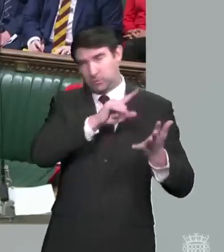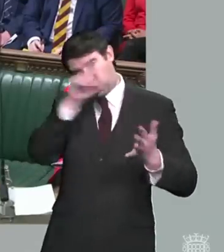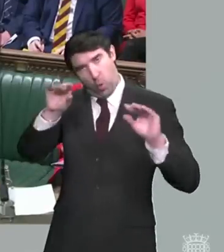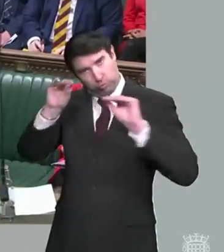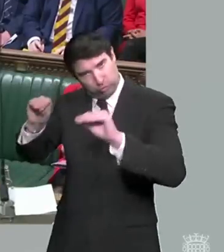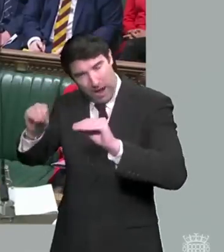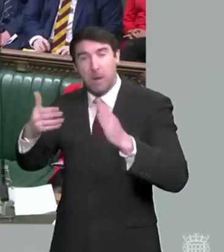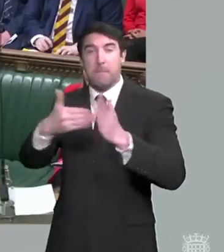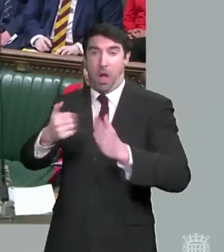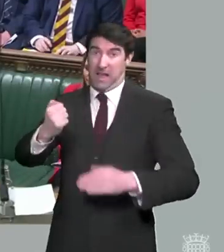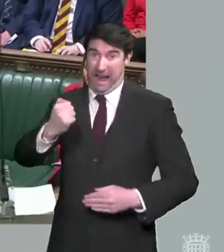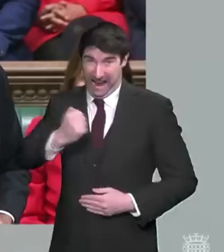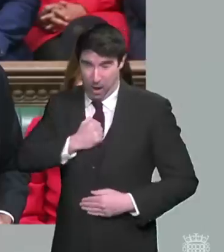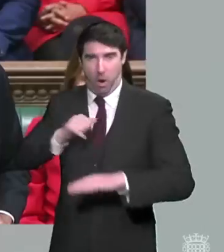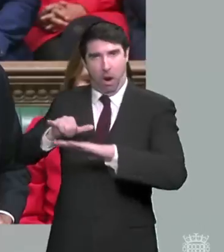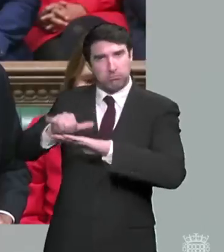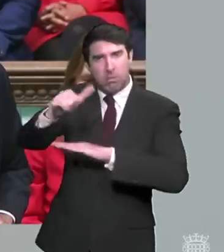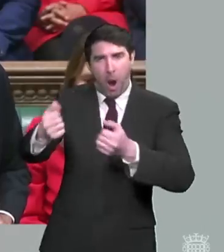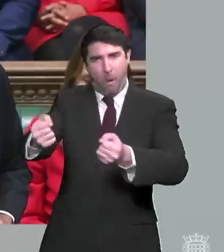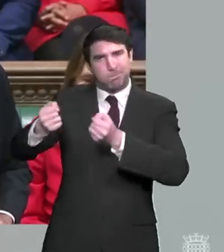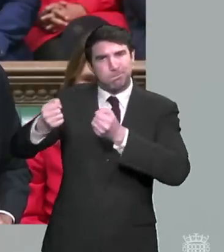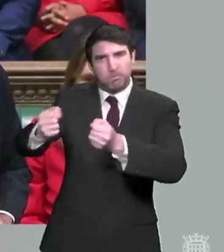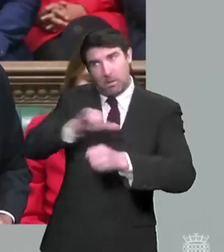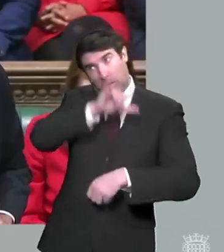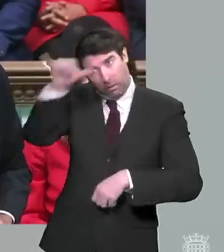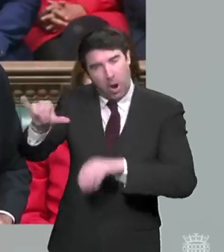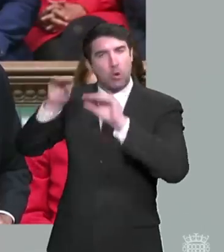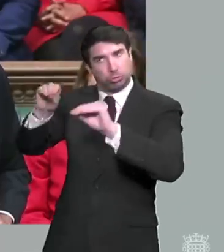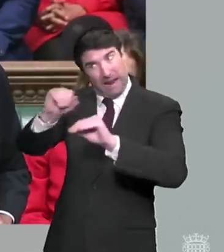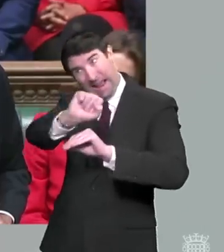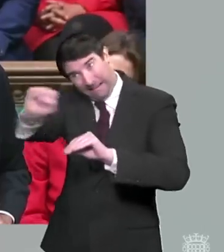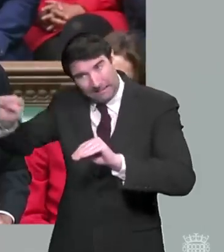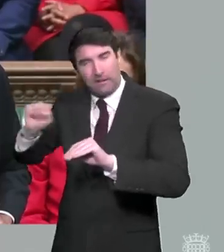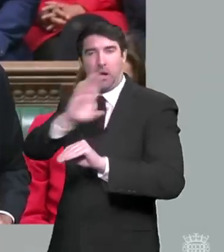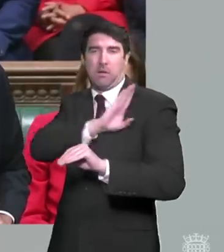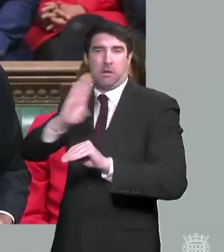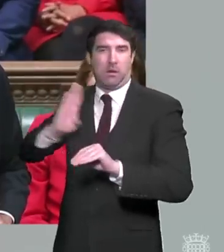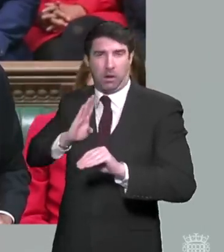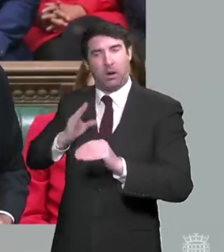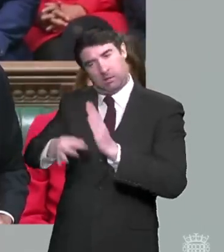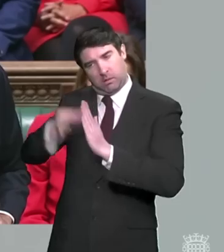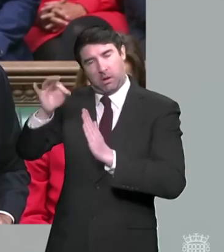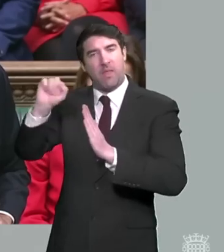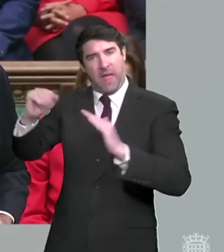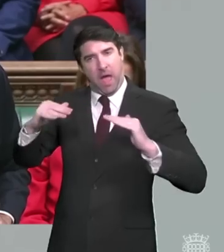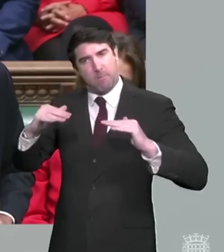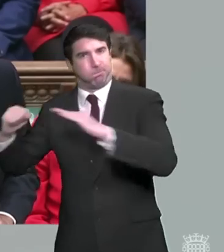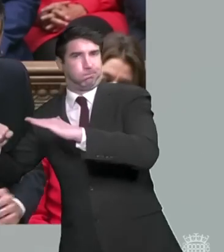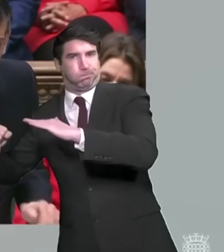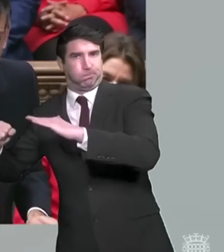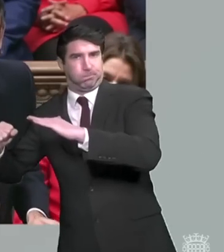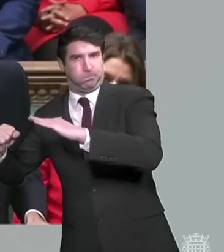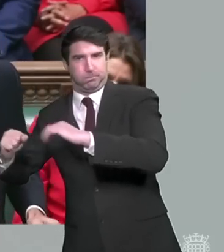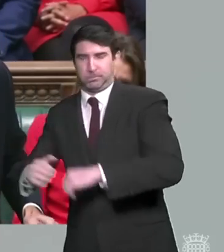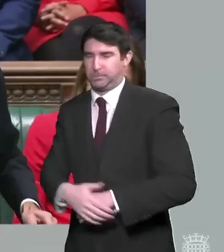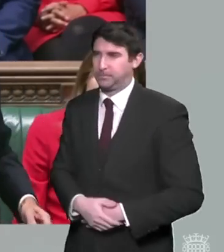their pilots on advanced combat aircraft. So the House can be reassured we will continue to support Ukraine to ensure decisive military victory